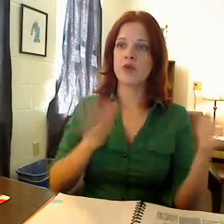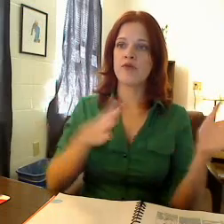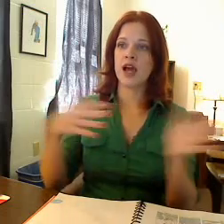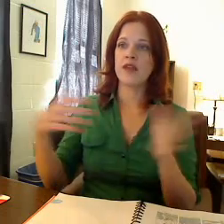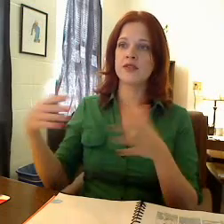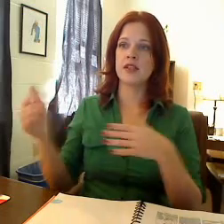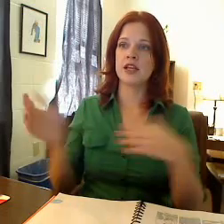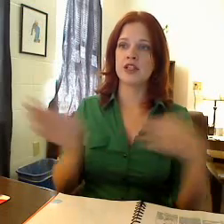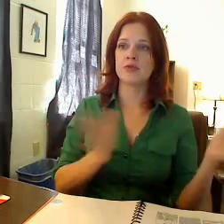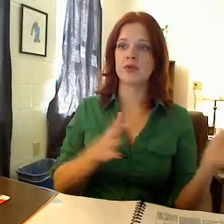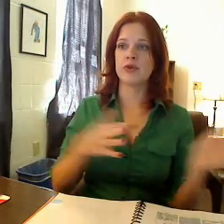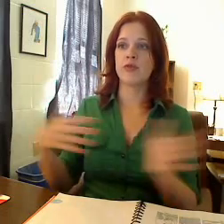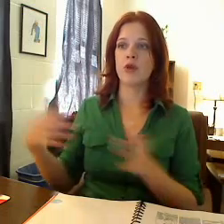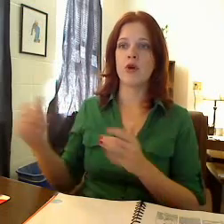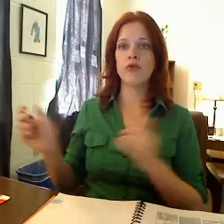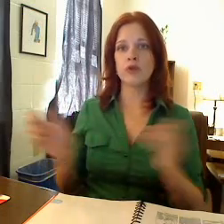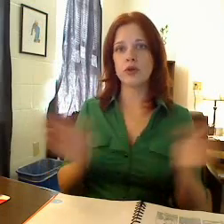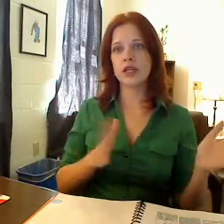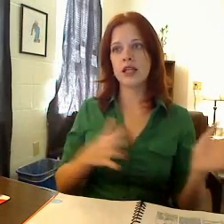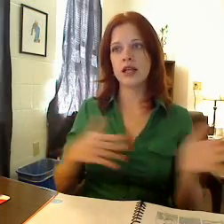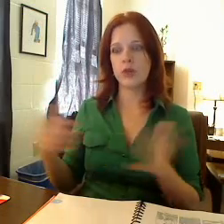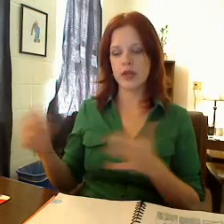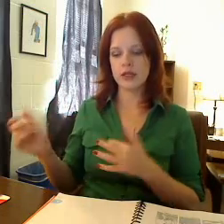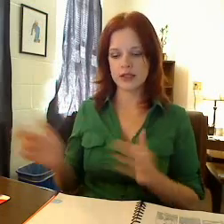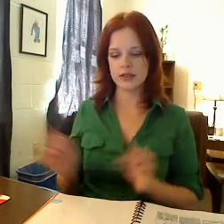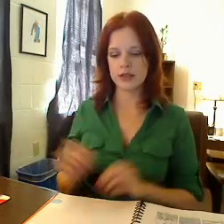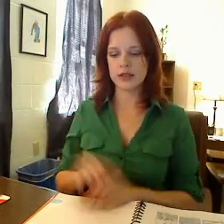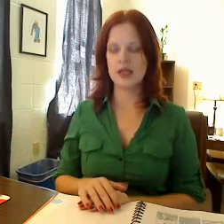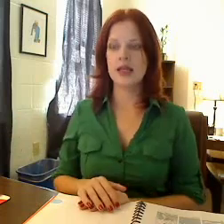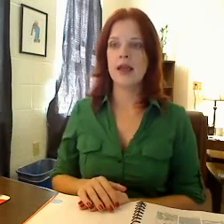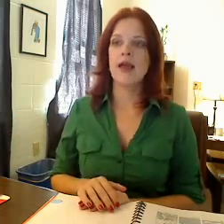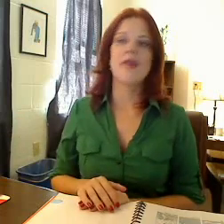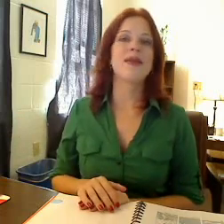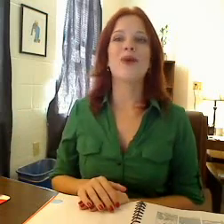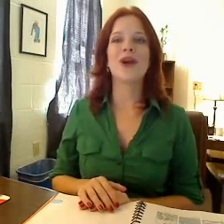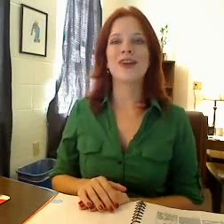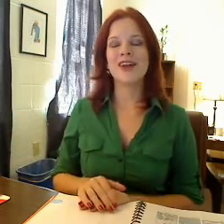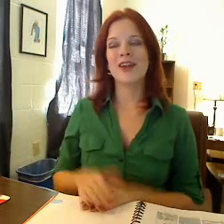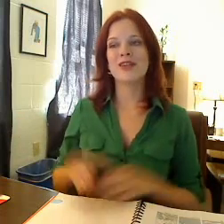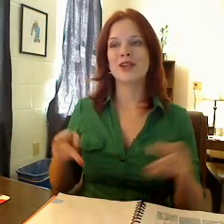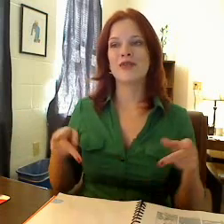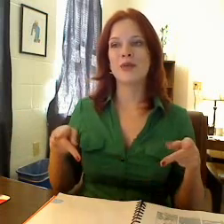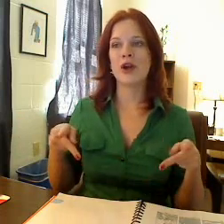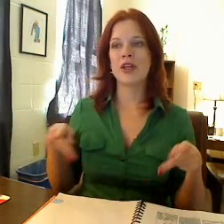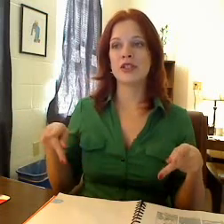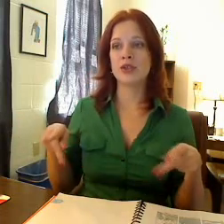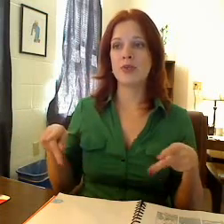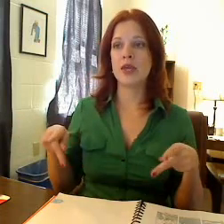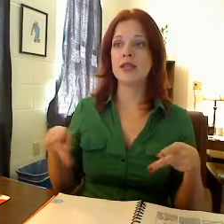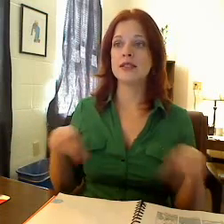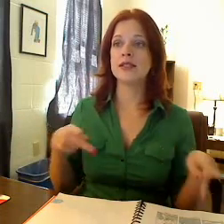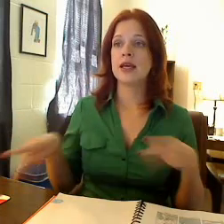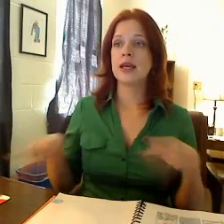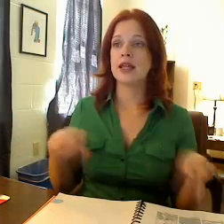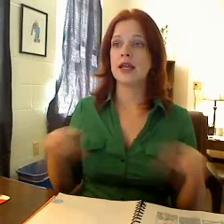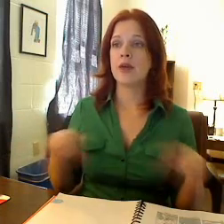open 5s, and they just sort of blow fluidly like the wind. And then party, another sign for party is 2 P's, and they go